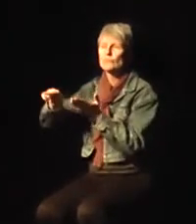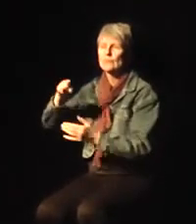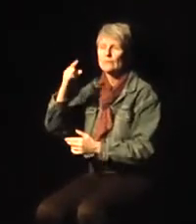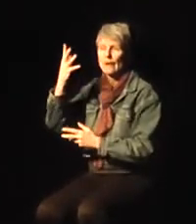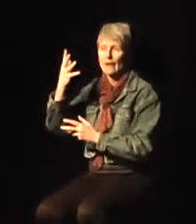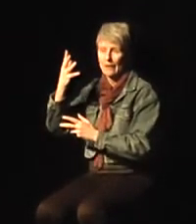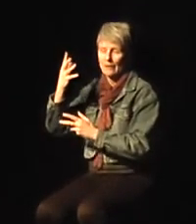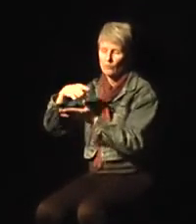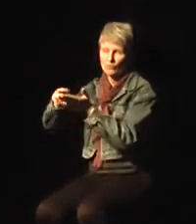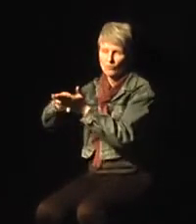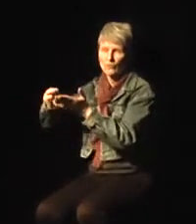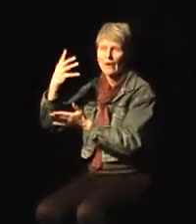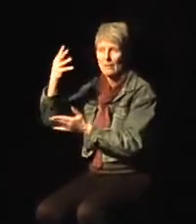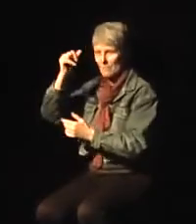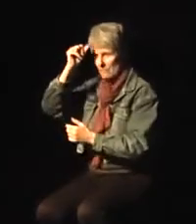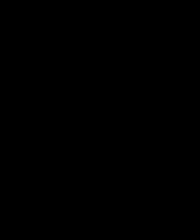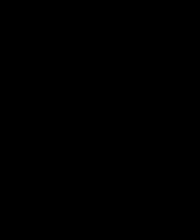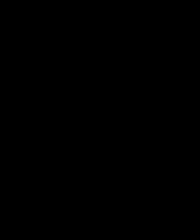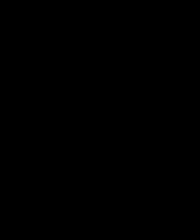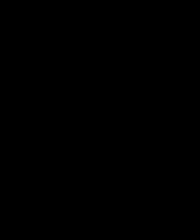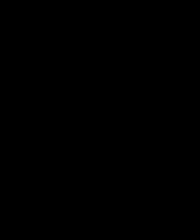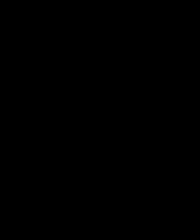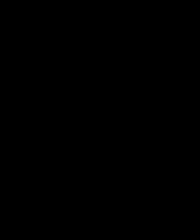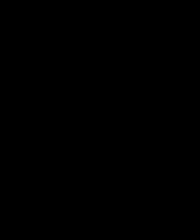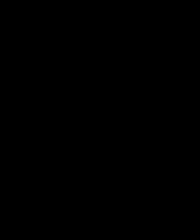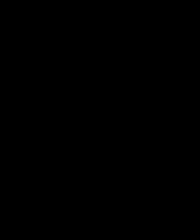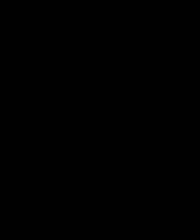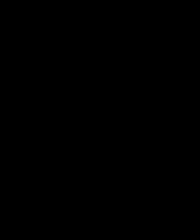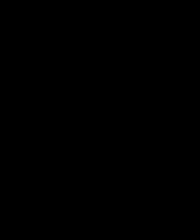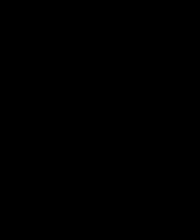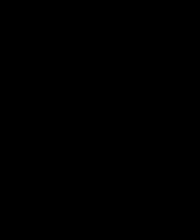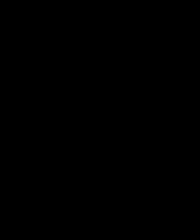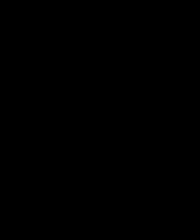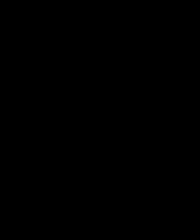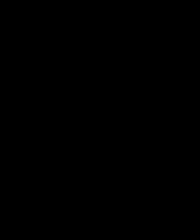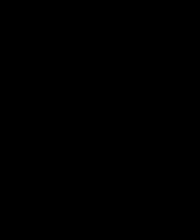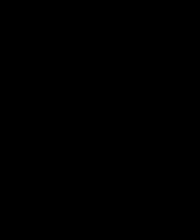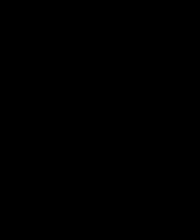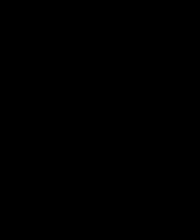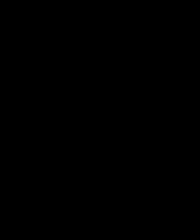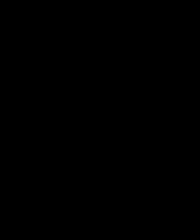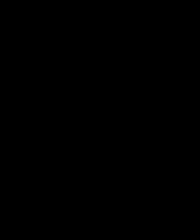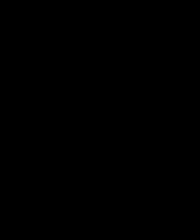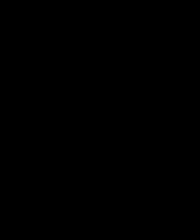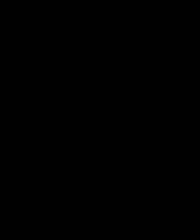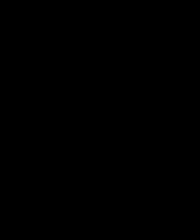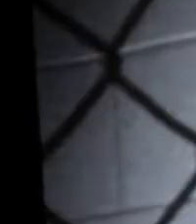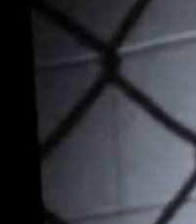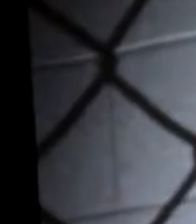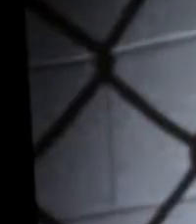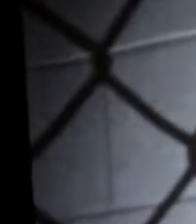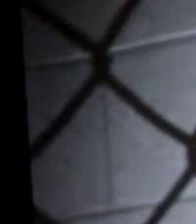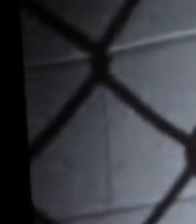monkeys experiment. In this experiment, researchers had a large cage, and in the cage was a ladder at the center, and hanging